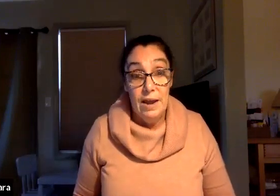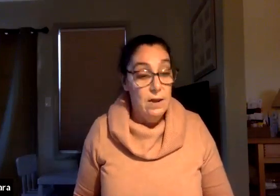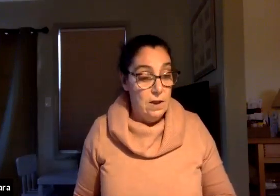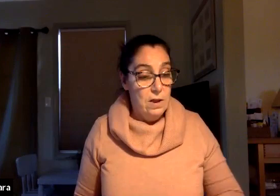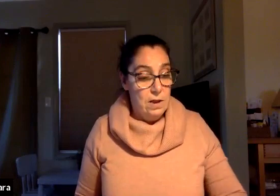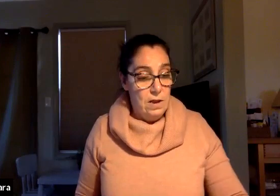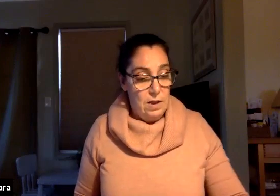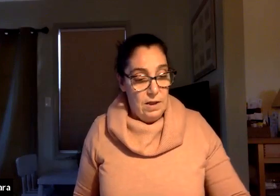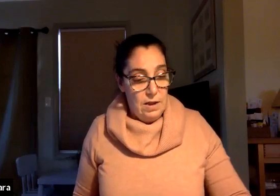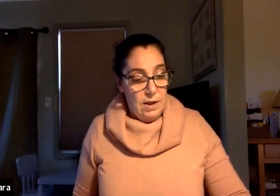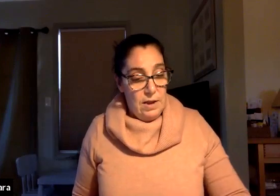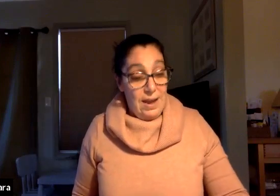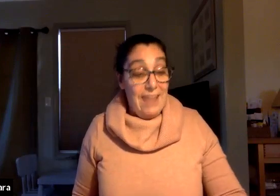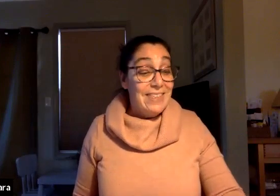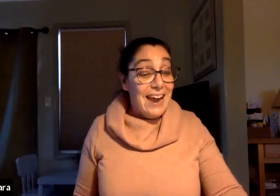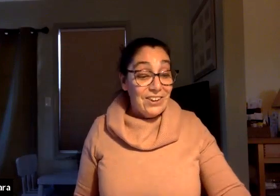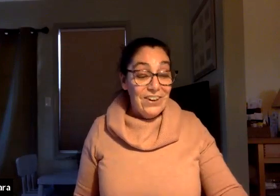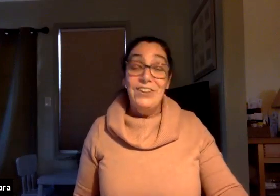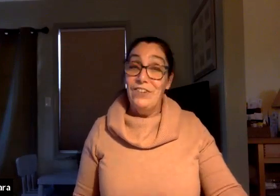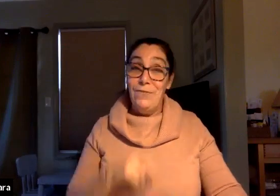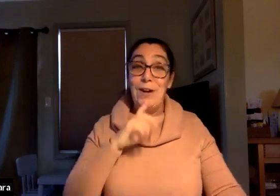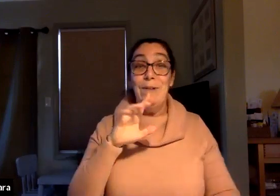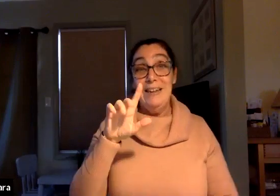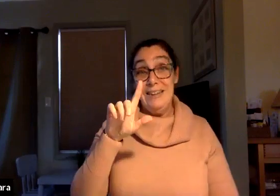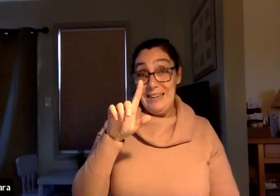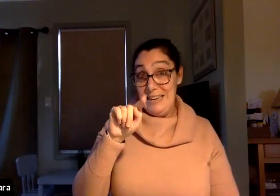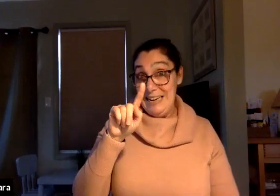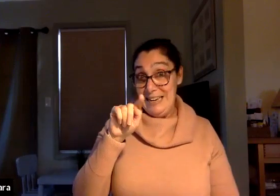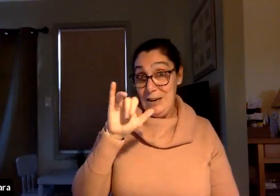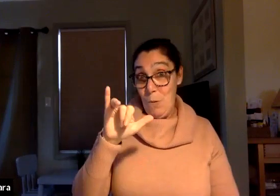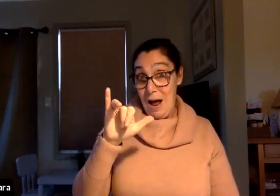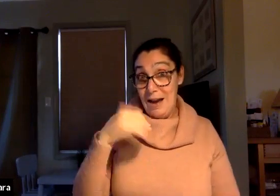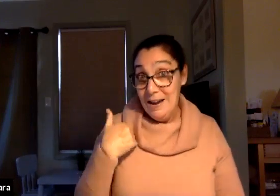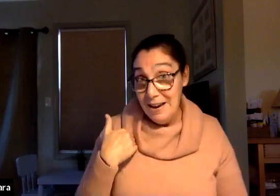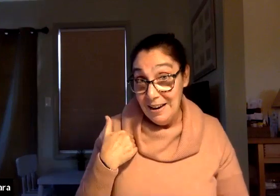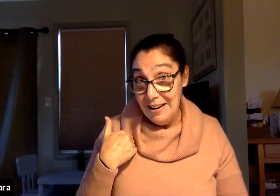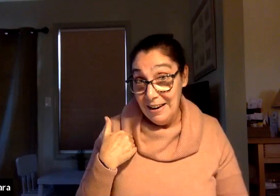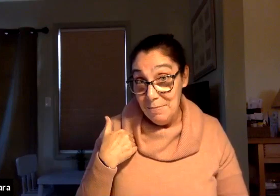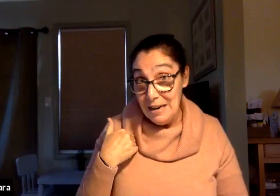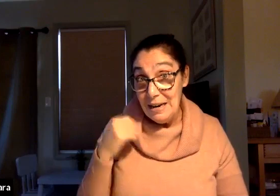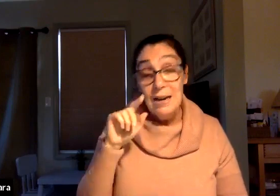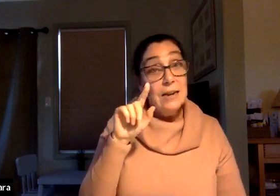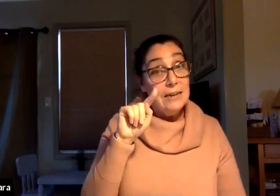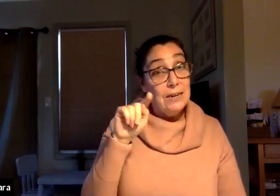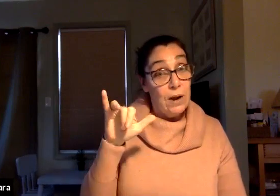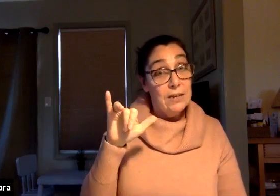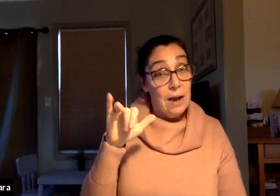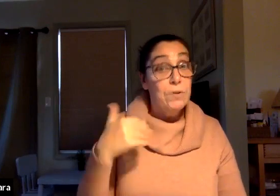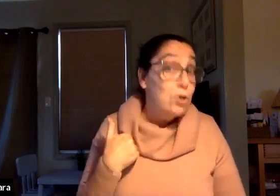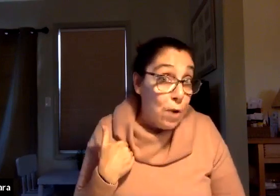Okay. The next one is really funny because it's TTY, meaning TTY is the object. Do you